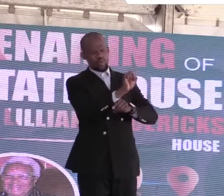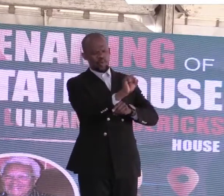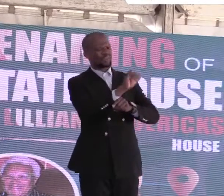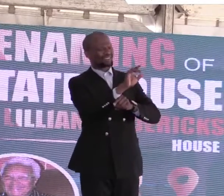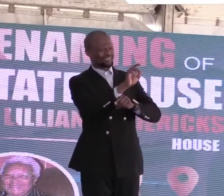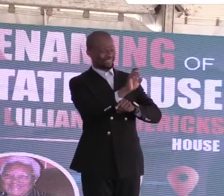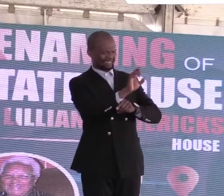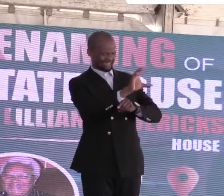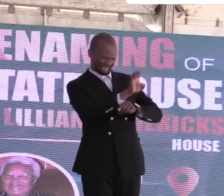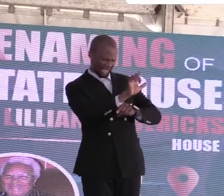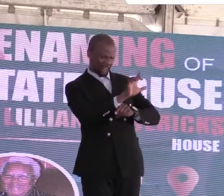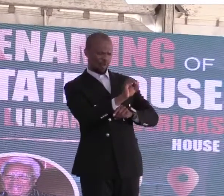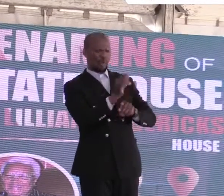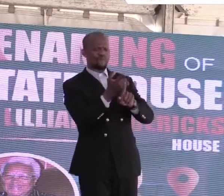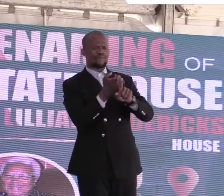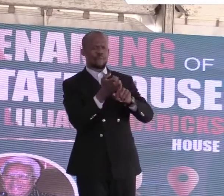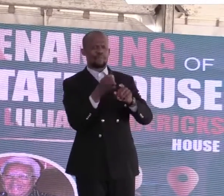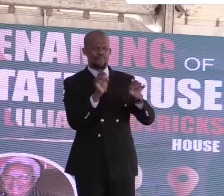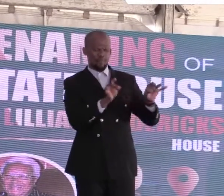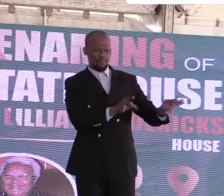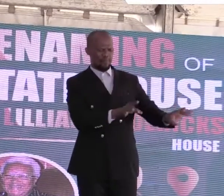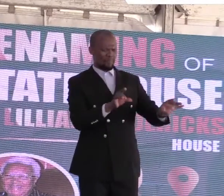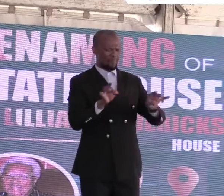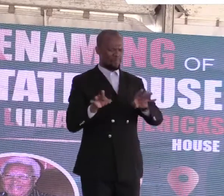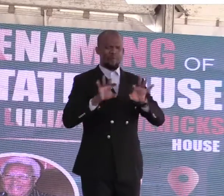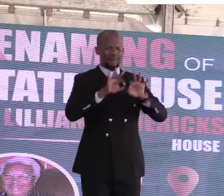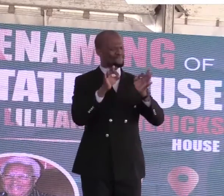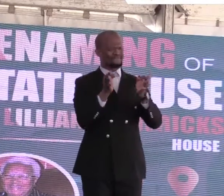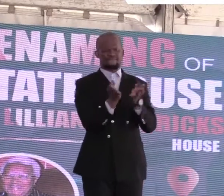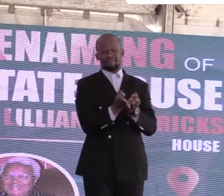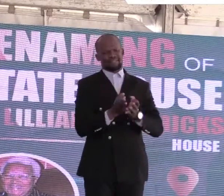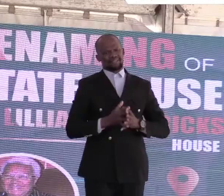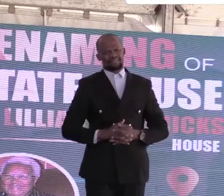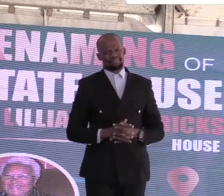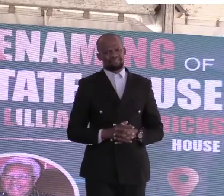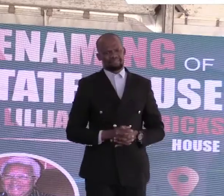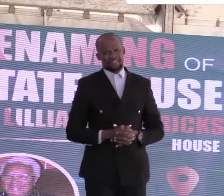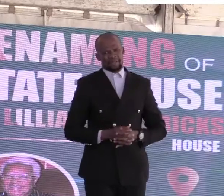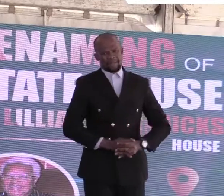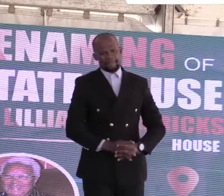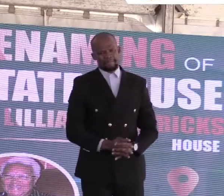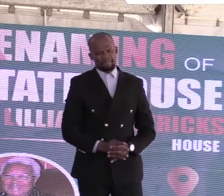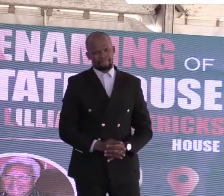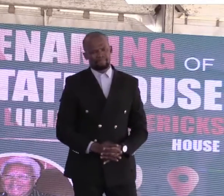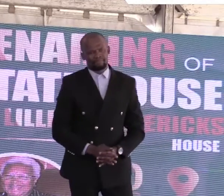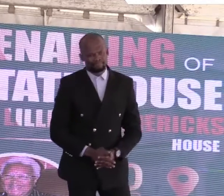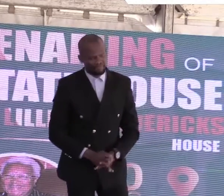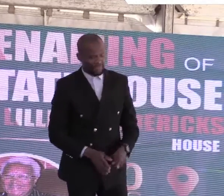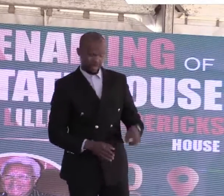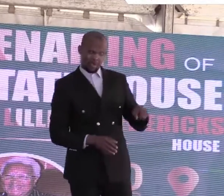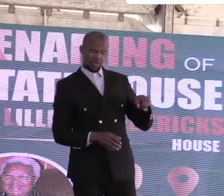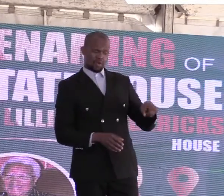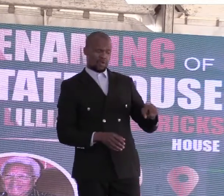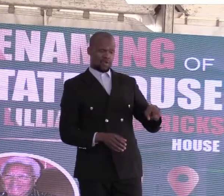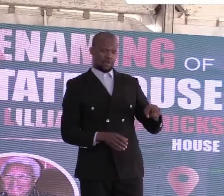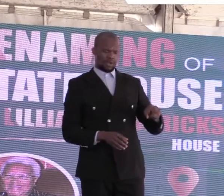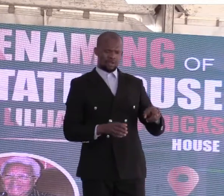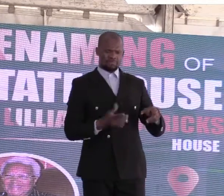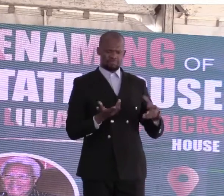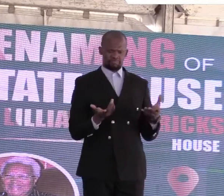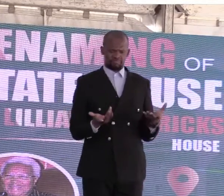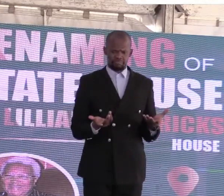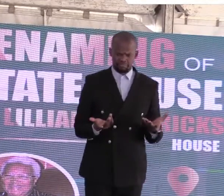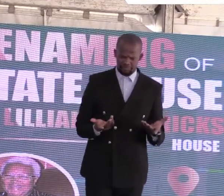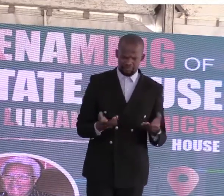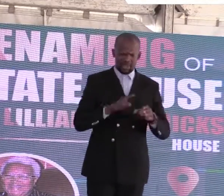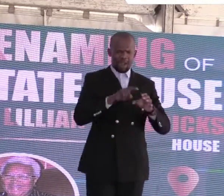and poor family, out of a broken family, who came out of the marriage